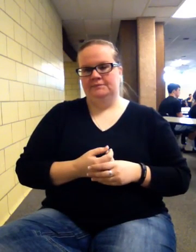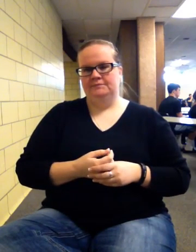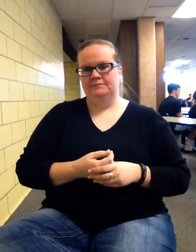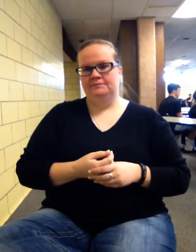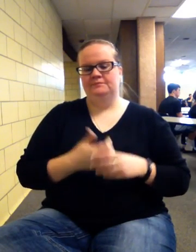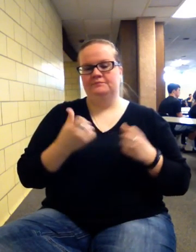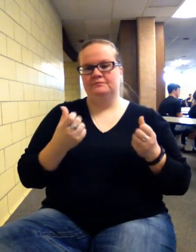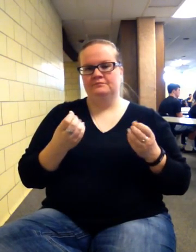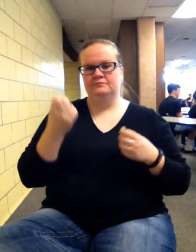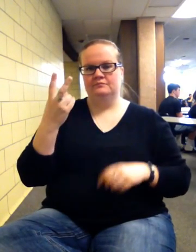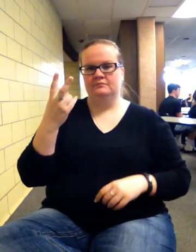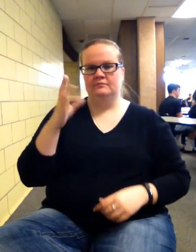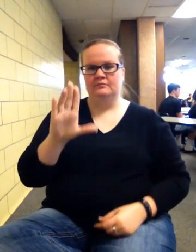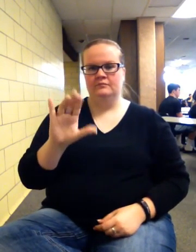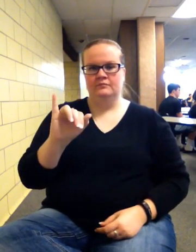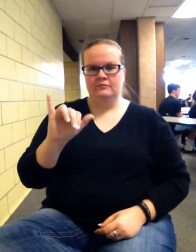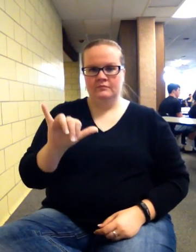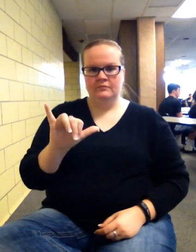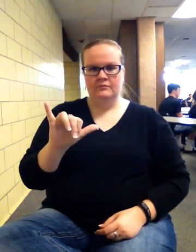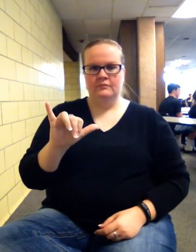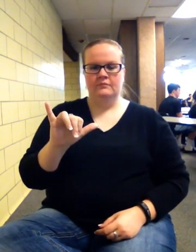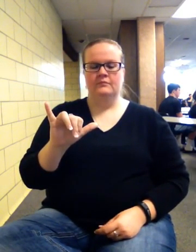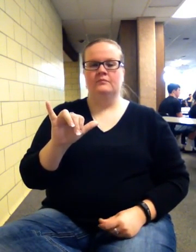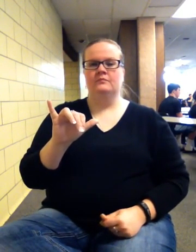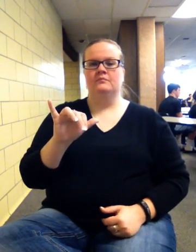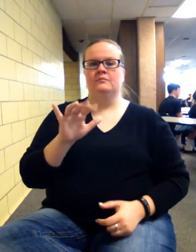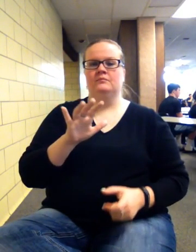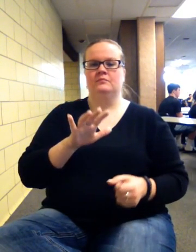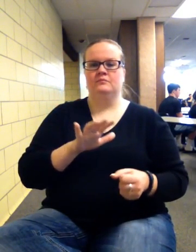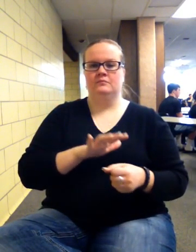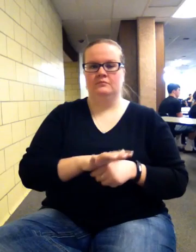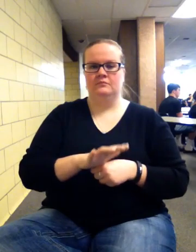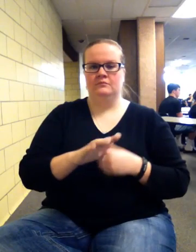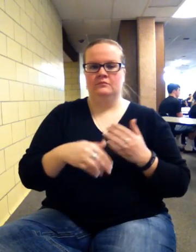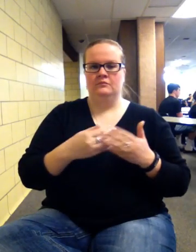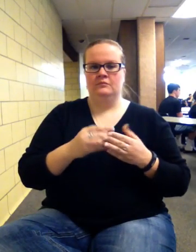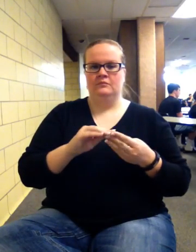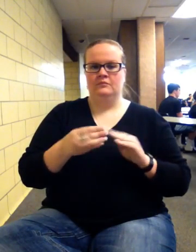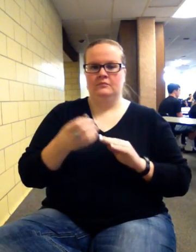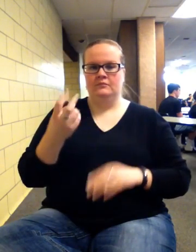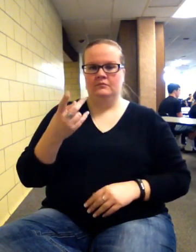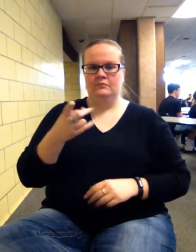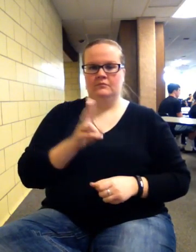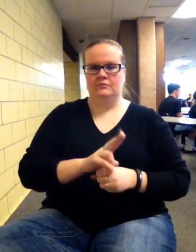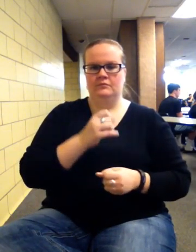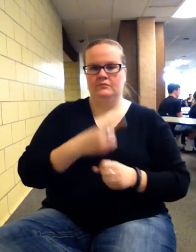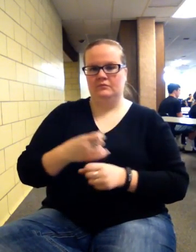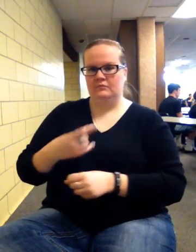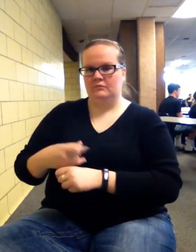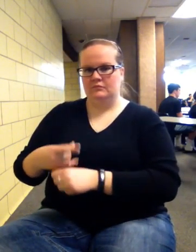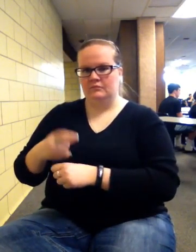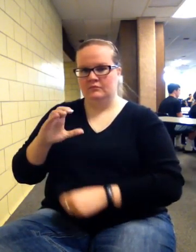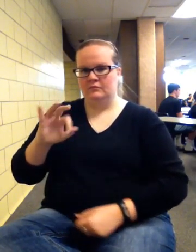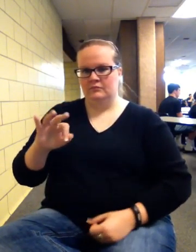So 12 would be your IY. It gets to stay the whole number 12, because we're using annual cash flows. Then we're going to compute back